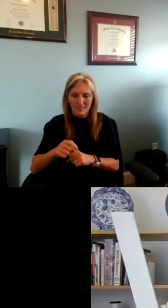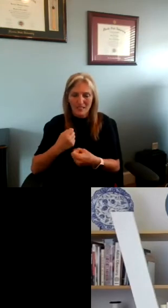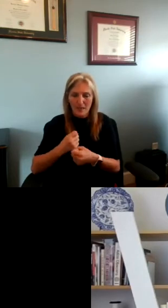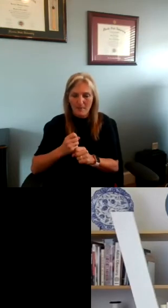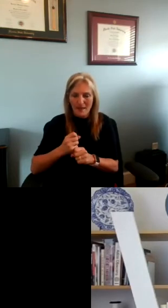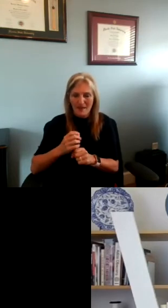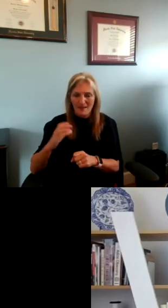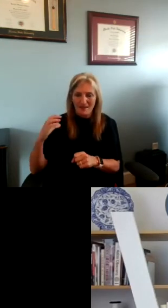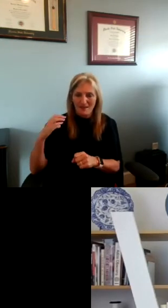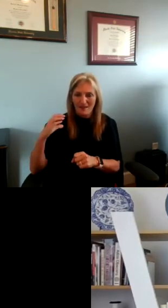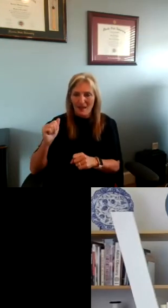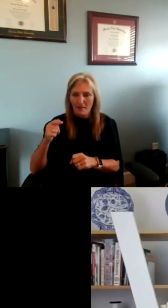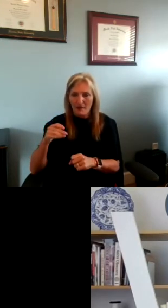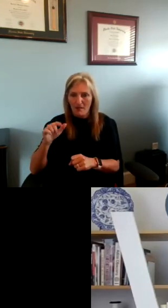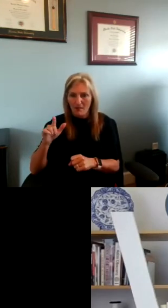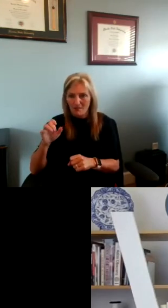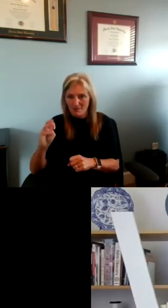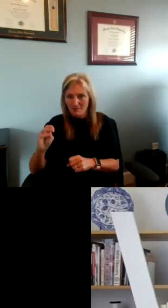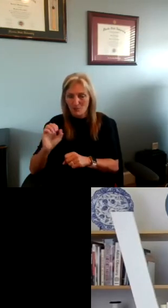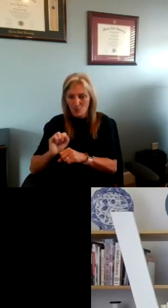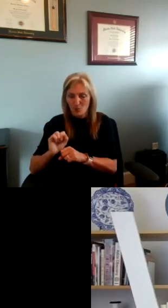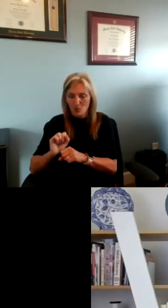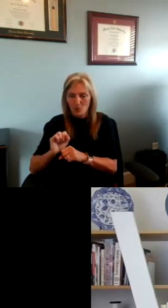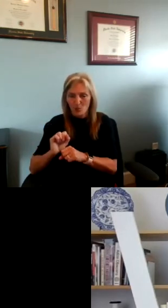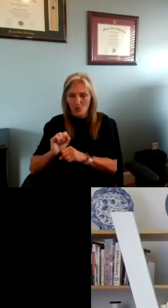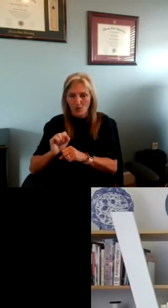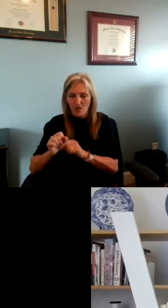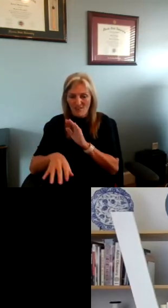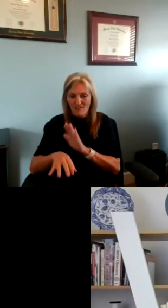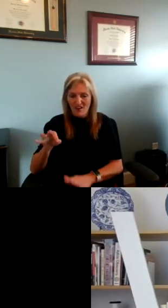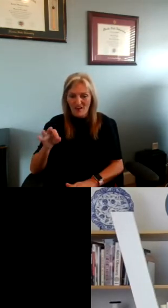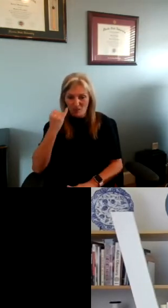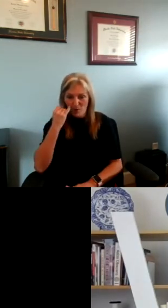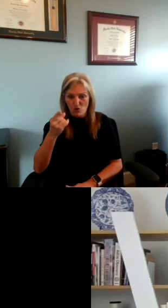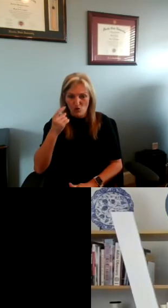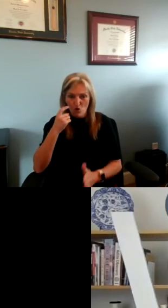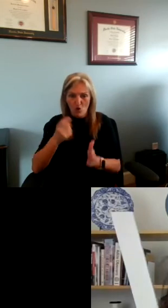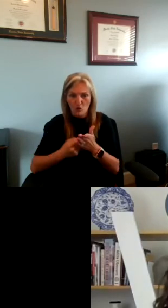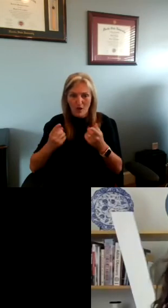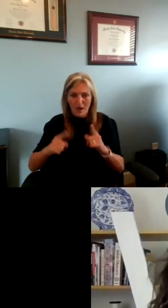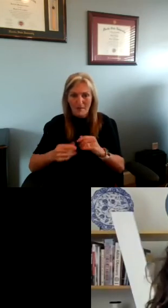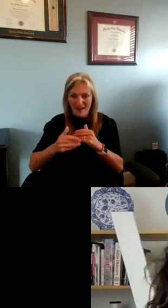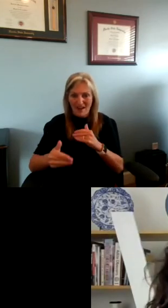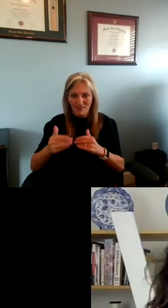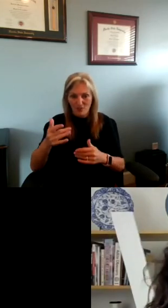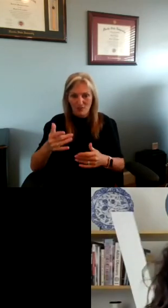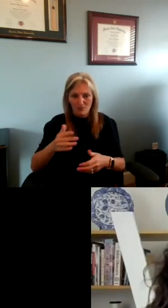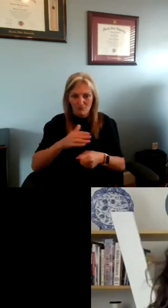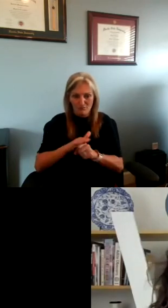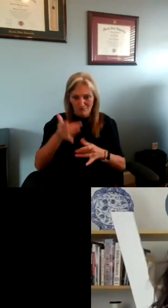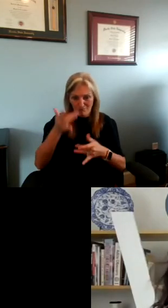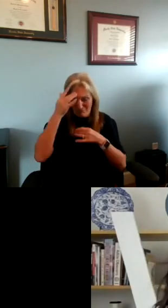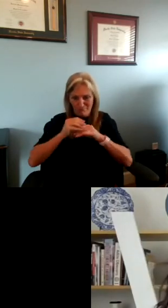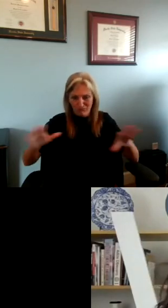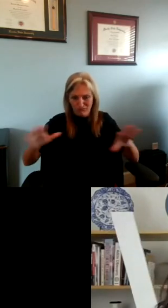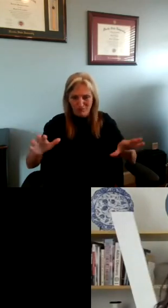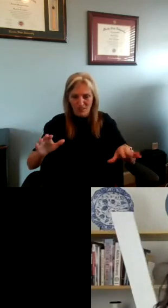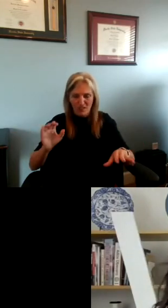work. We're finding, though, and if you even notice what happened post-pandemic with the workforce largely just